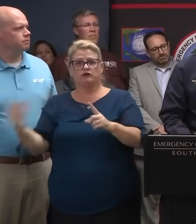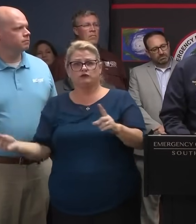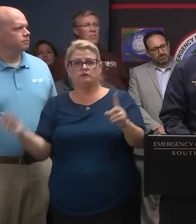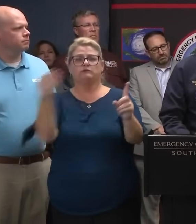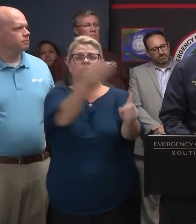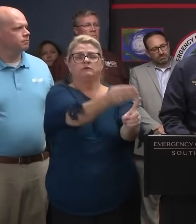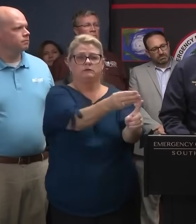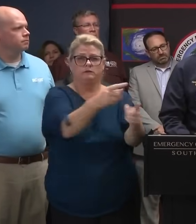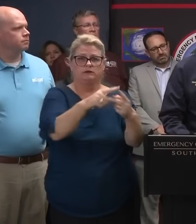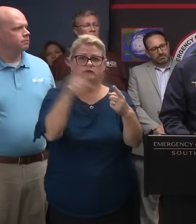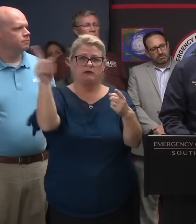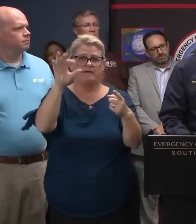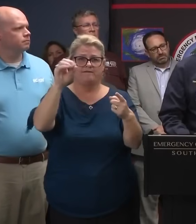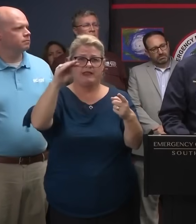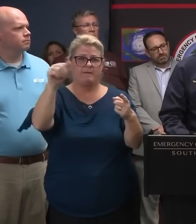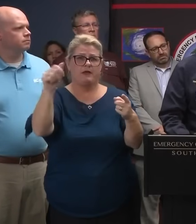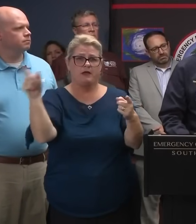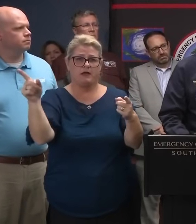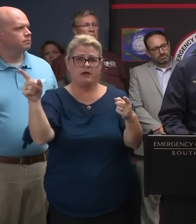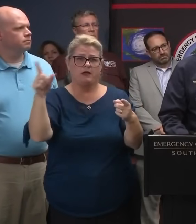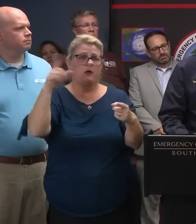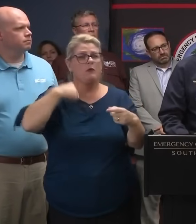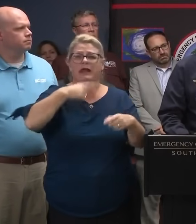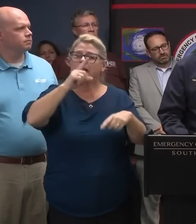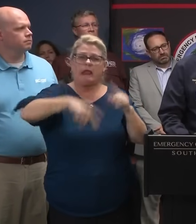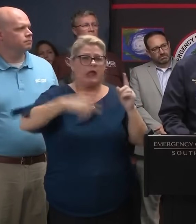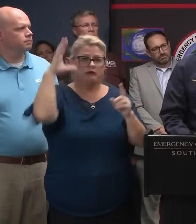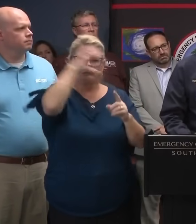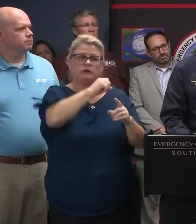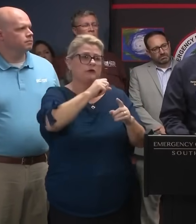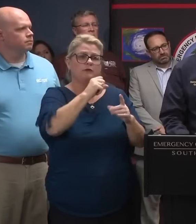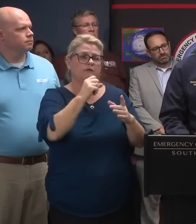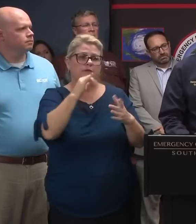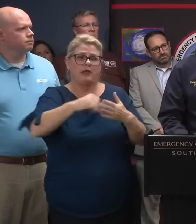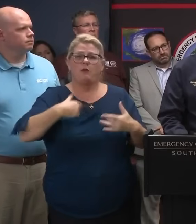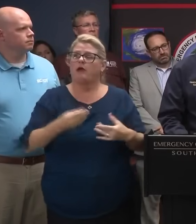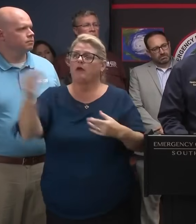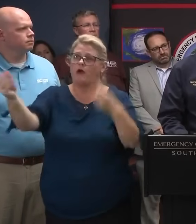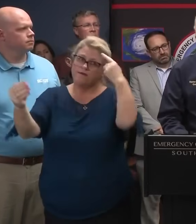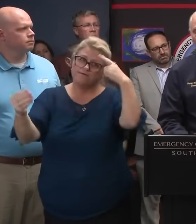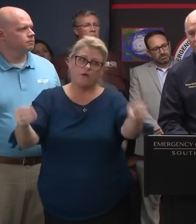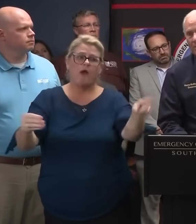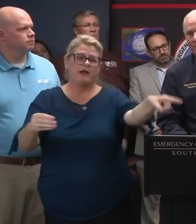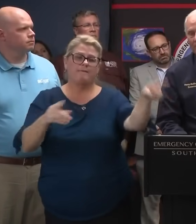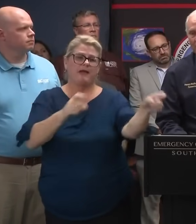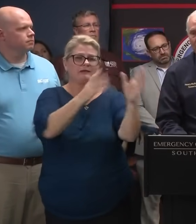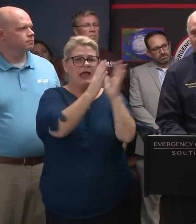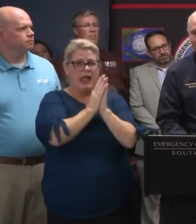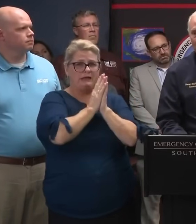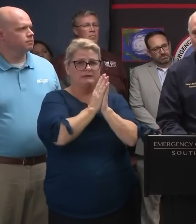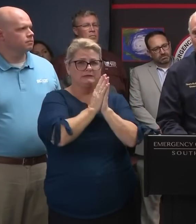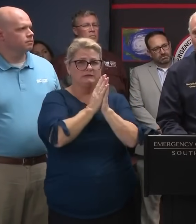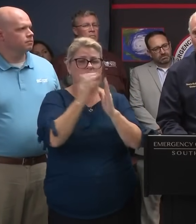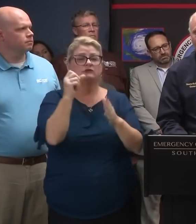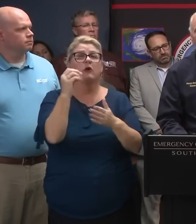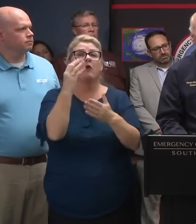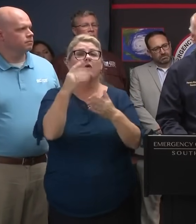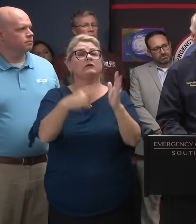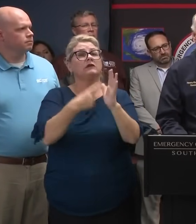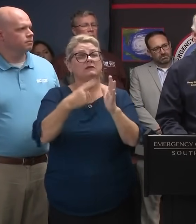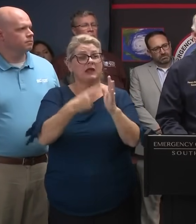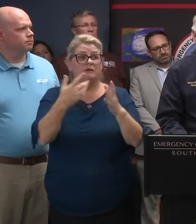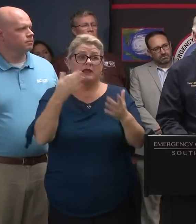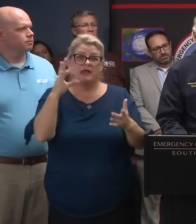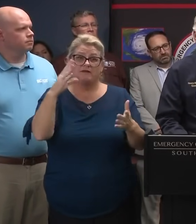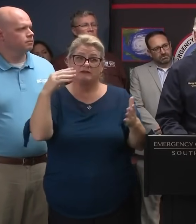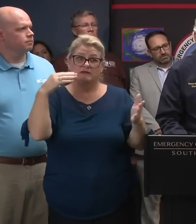it to FEMA. It doesn't work any other way. And if incorrect or fraudulent information is sent in,